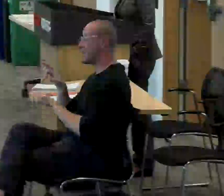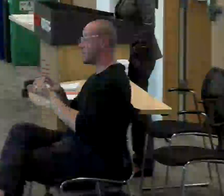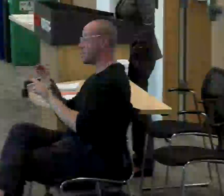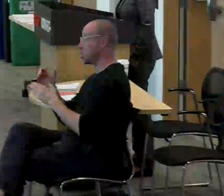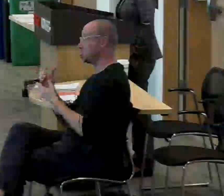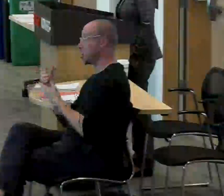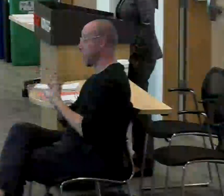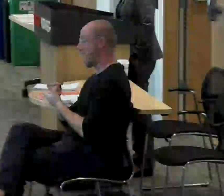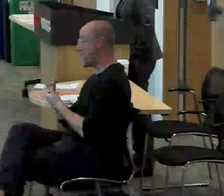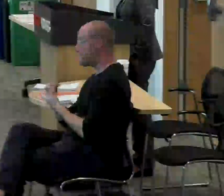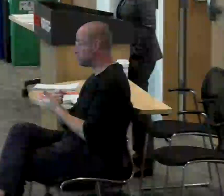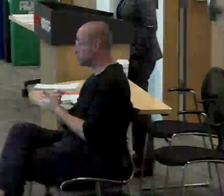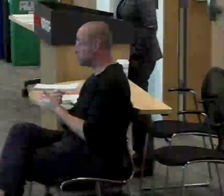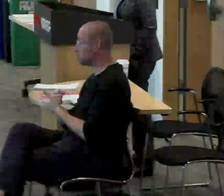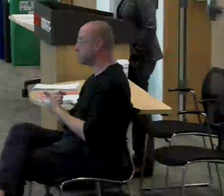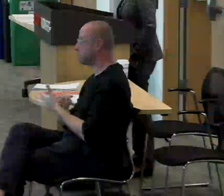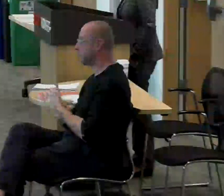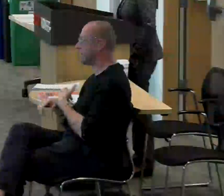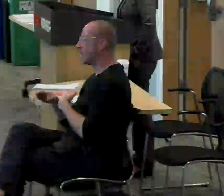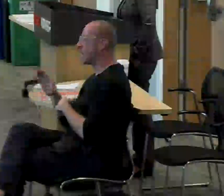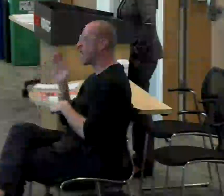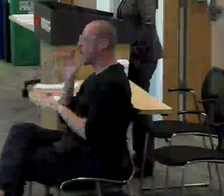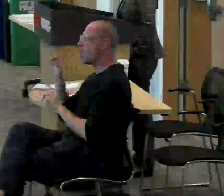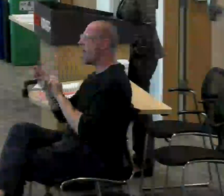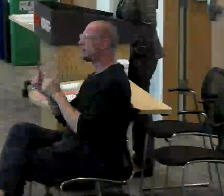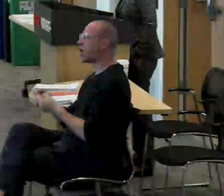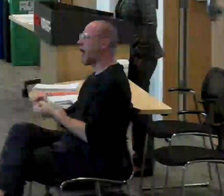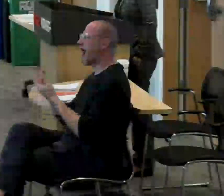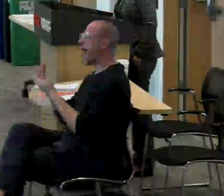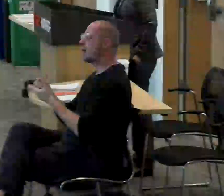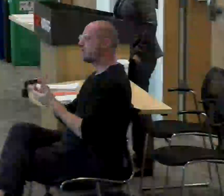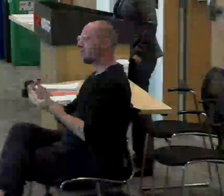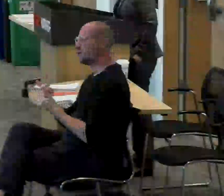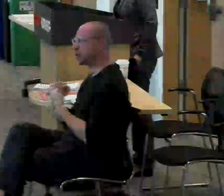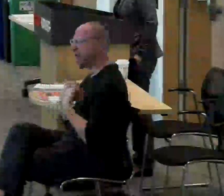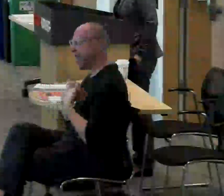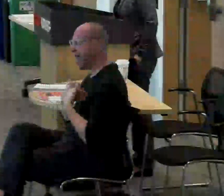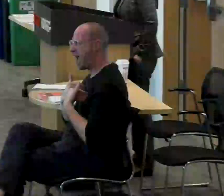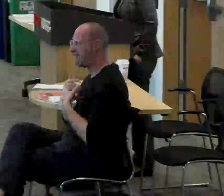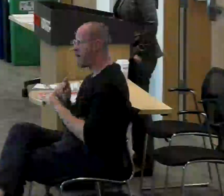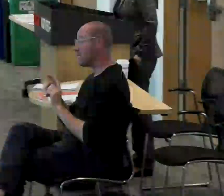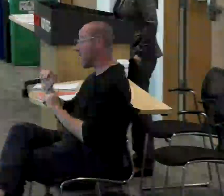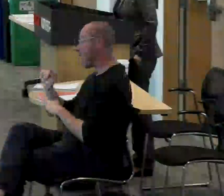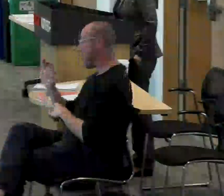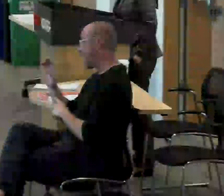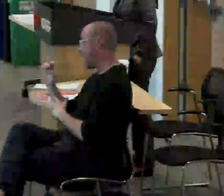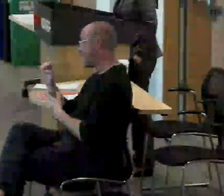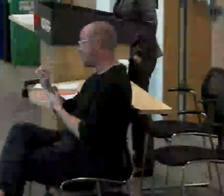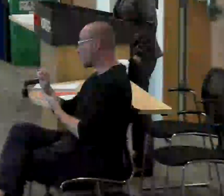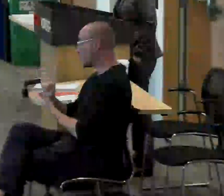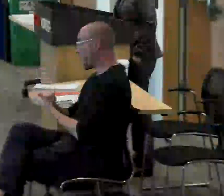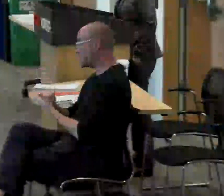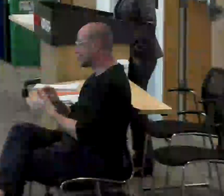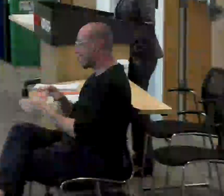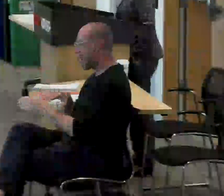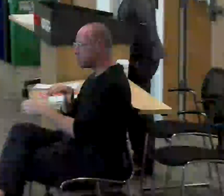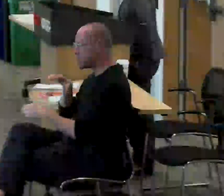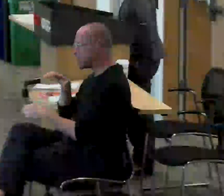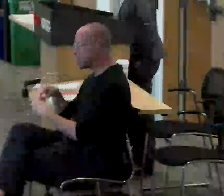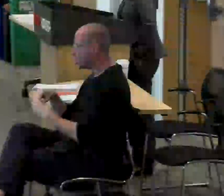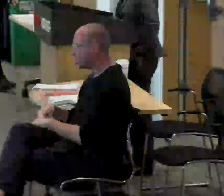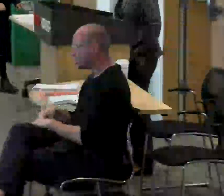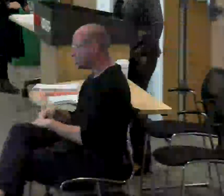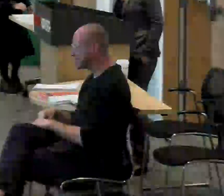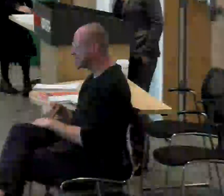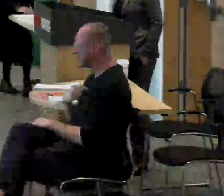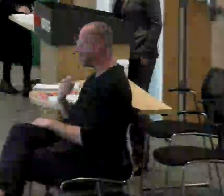kind of ask, well, how much money do you have? We'll try to help you. They aren't able to ask what's in an ABLE account. Sorry, I say ABLE